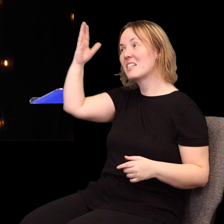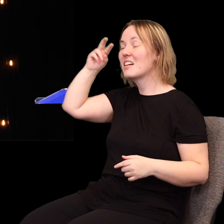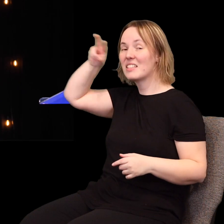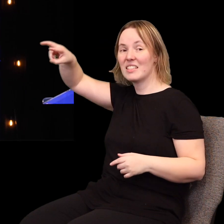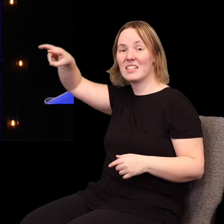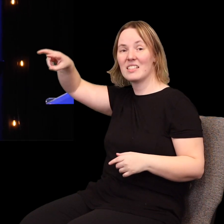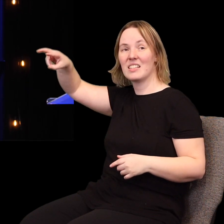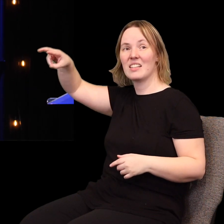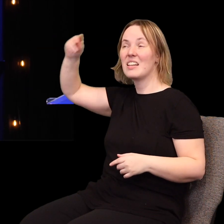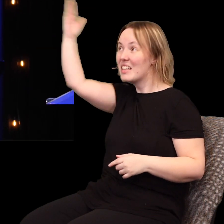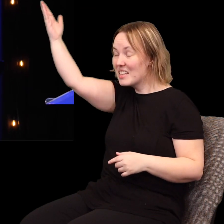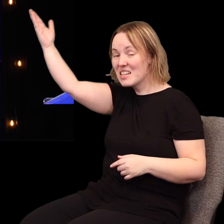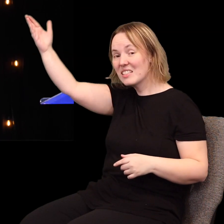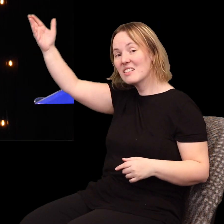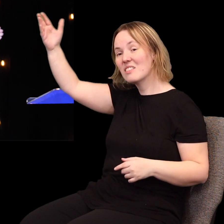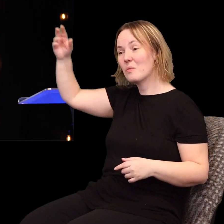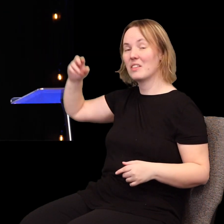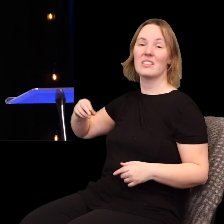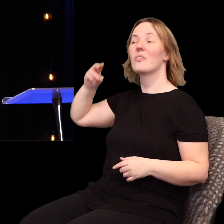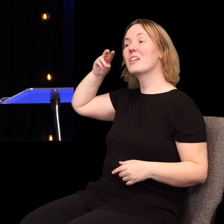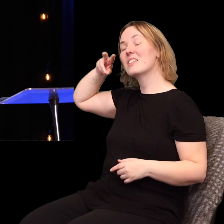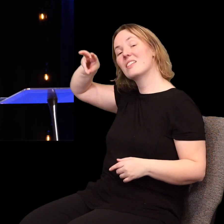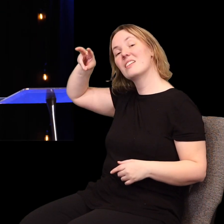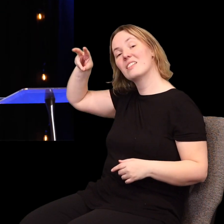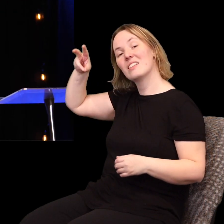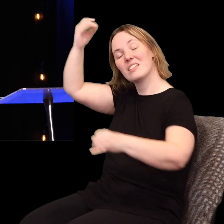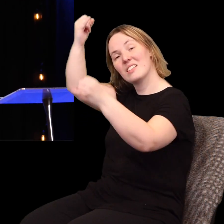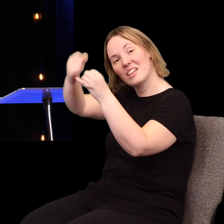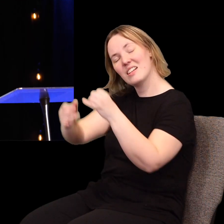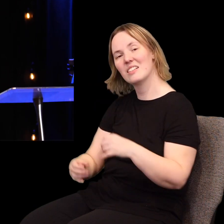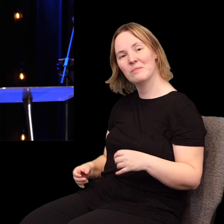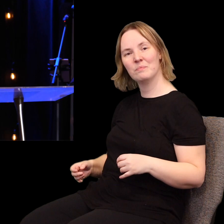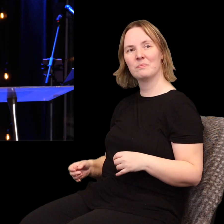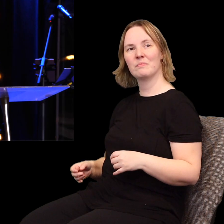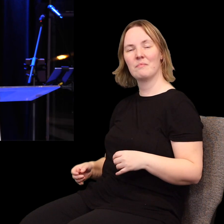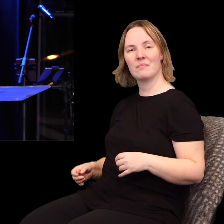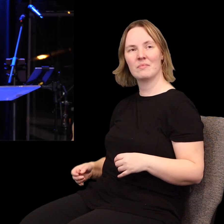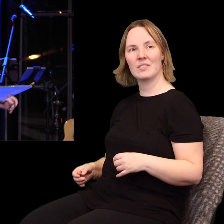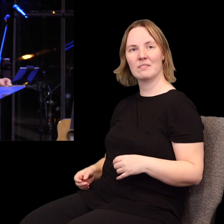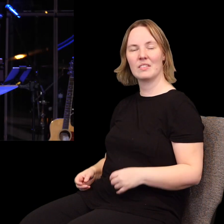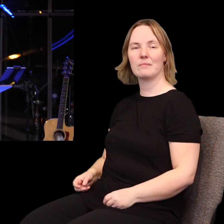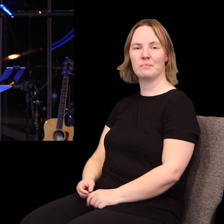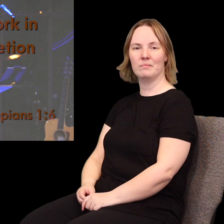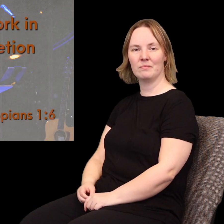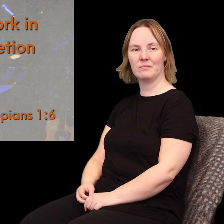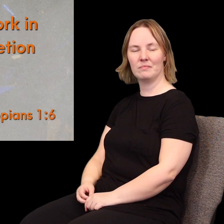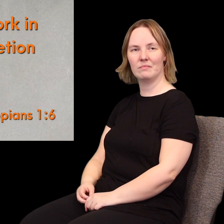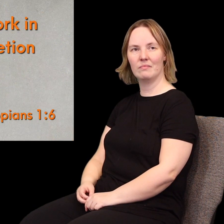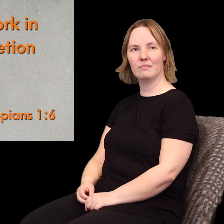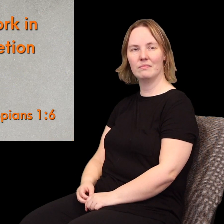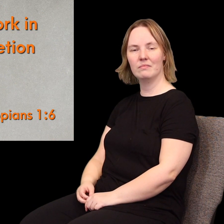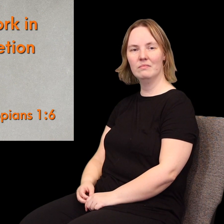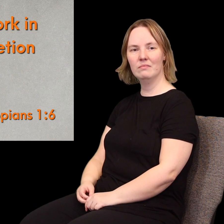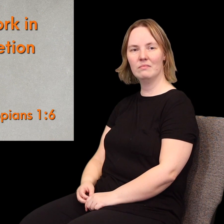one who sees the plan I have for you, I'm the one who's going to see it through. But there's a key here. He says in Philippians, he